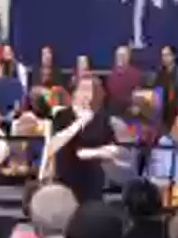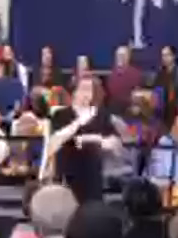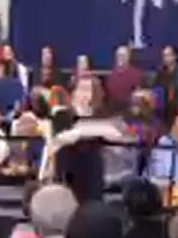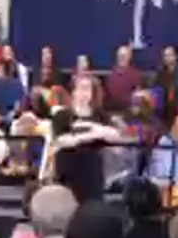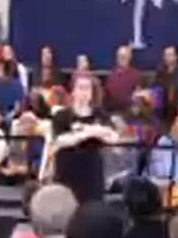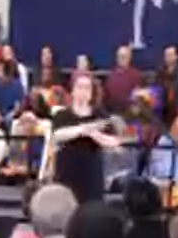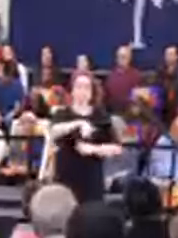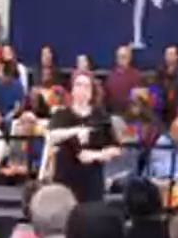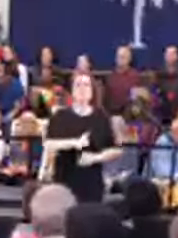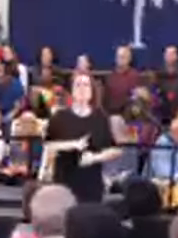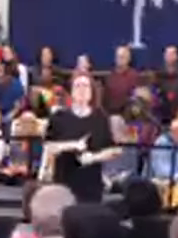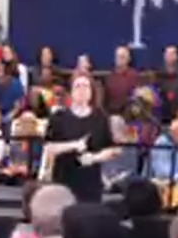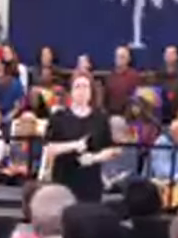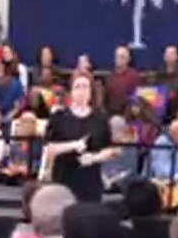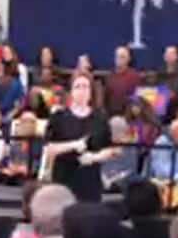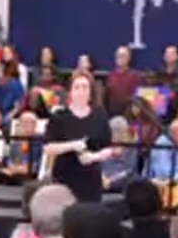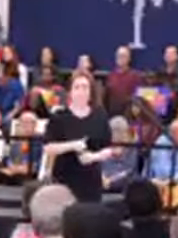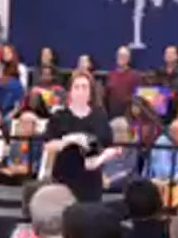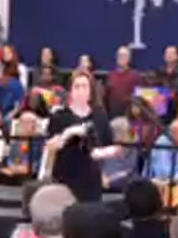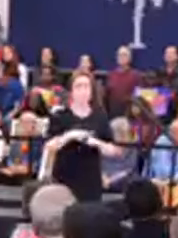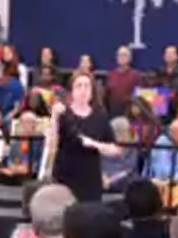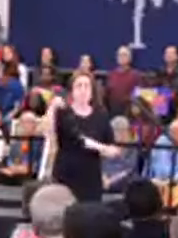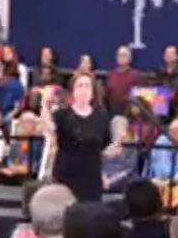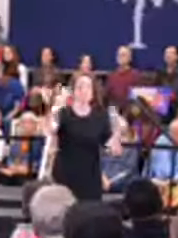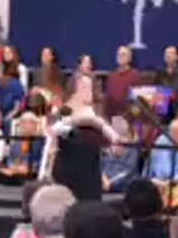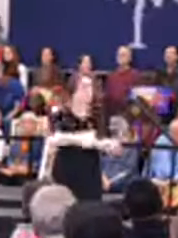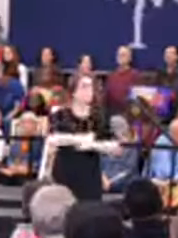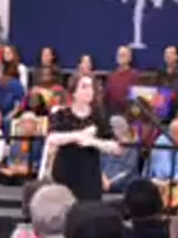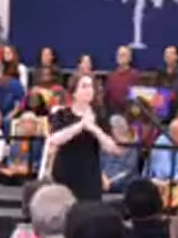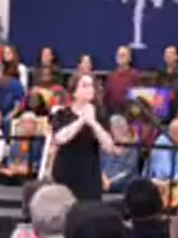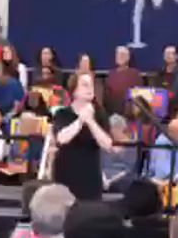country, but this is a fight born out of